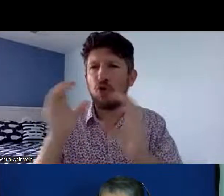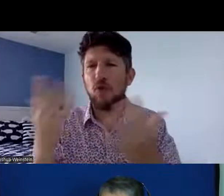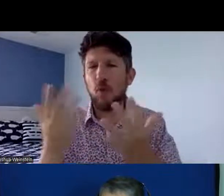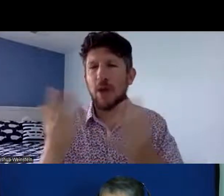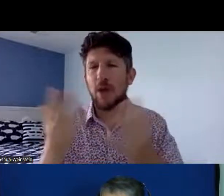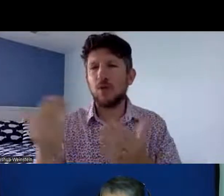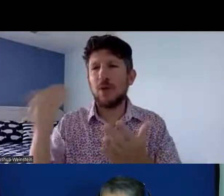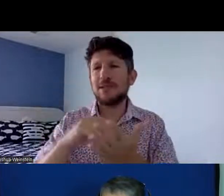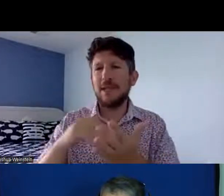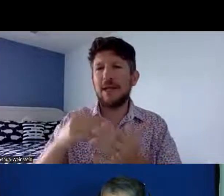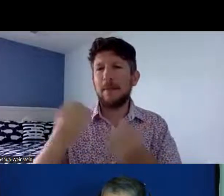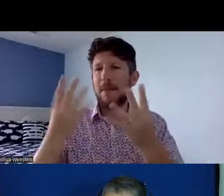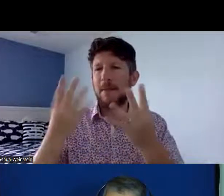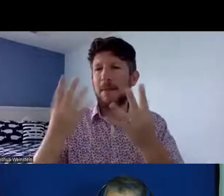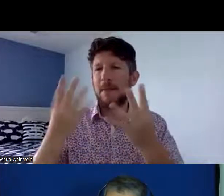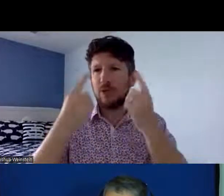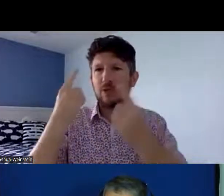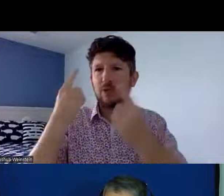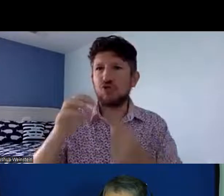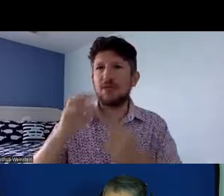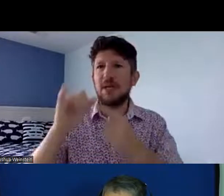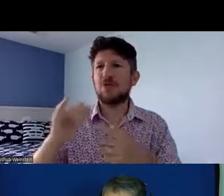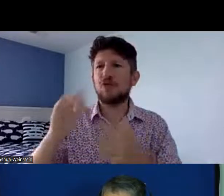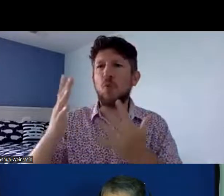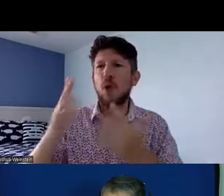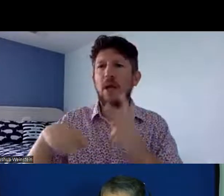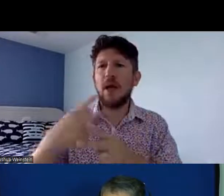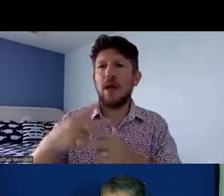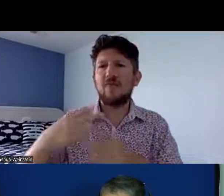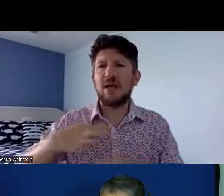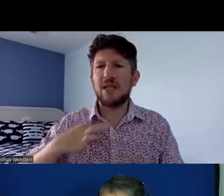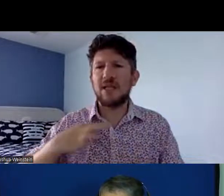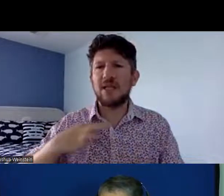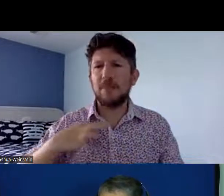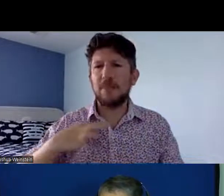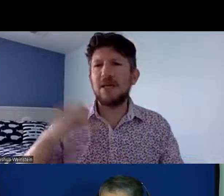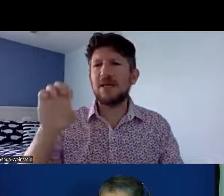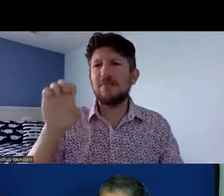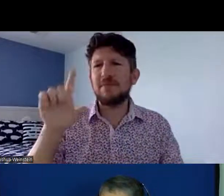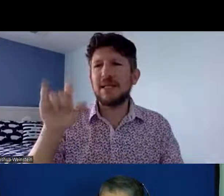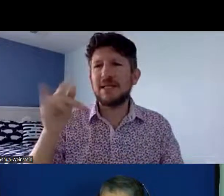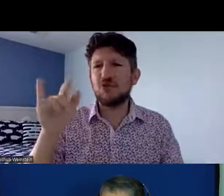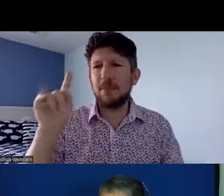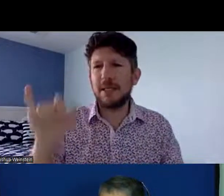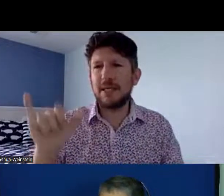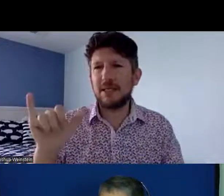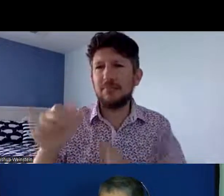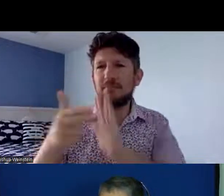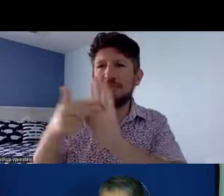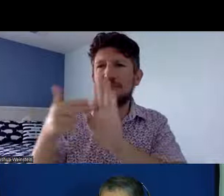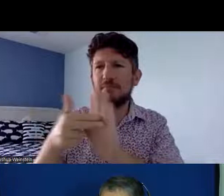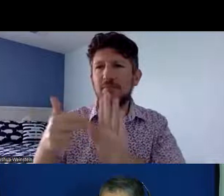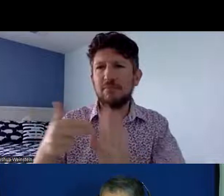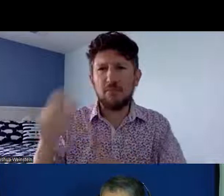and have like an ITP approach to consider what kind of